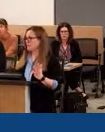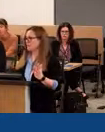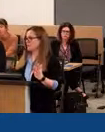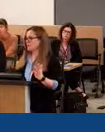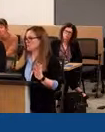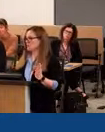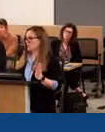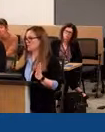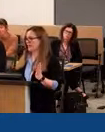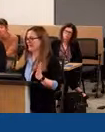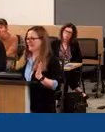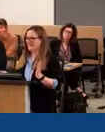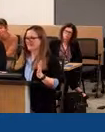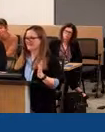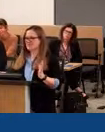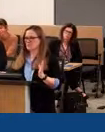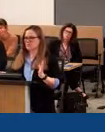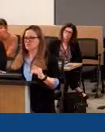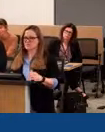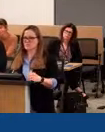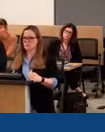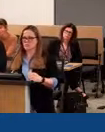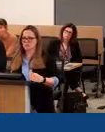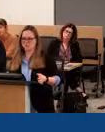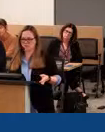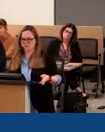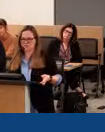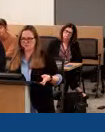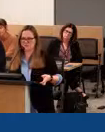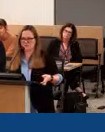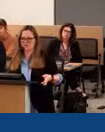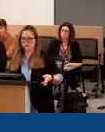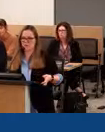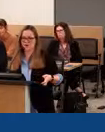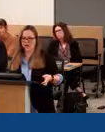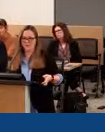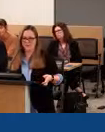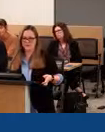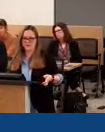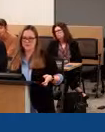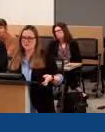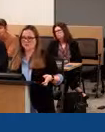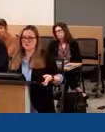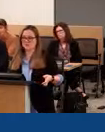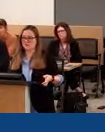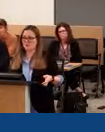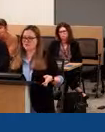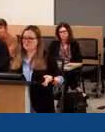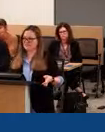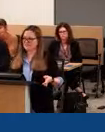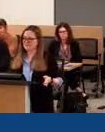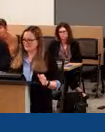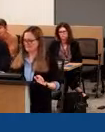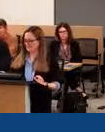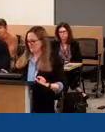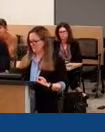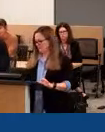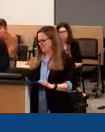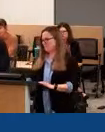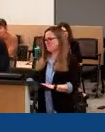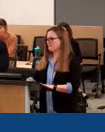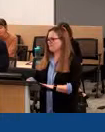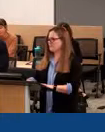Those are our areas for growth and celebrations, and we really appreciate you taking the time. We are happy to answer any questions.